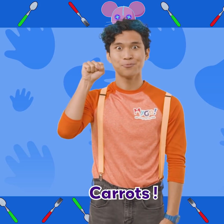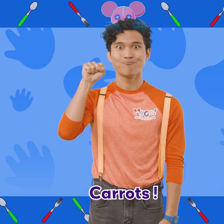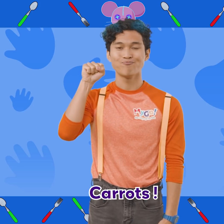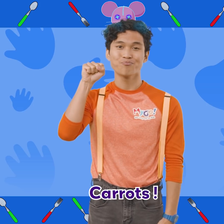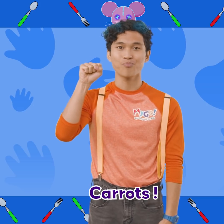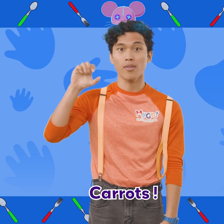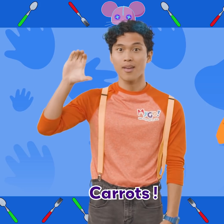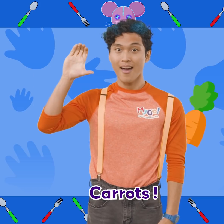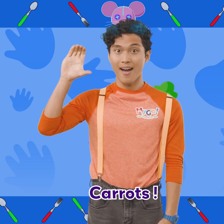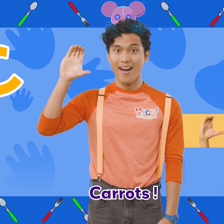Carrots.